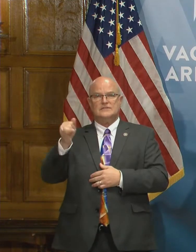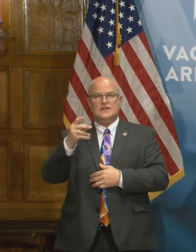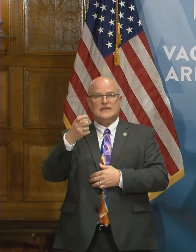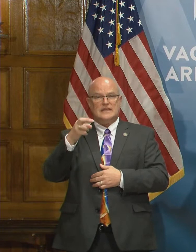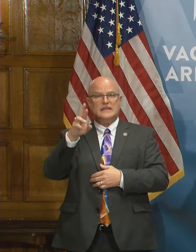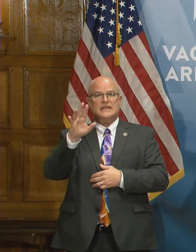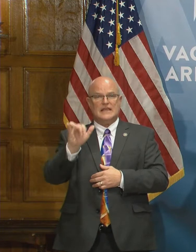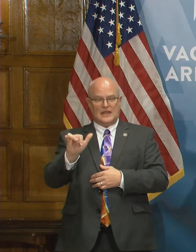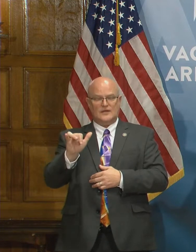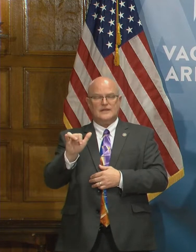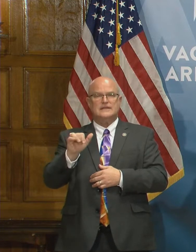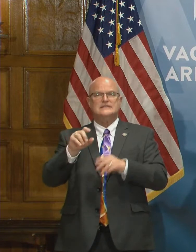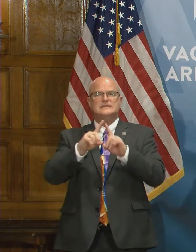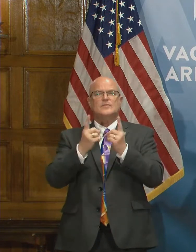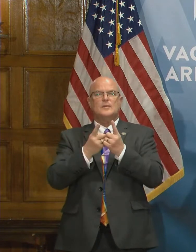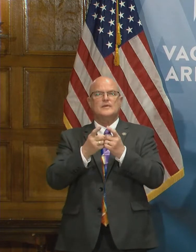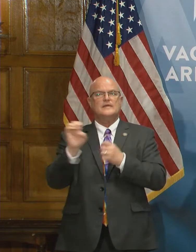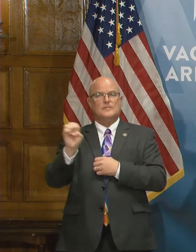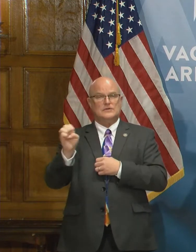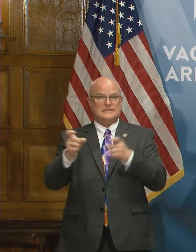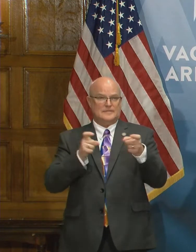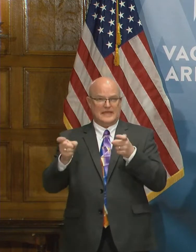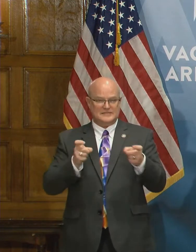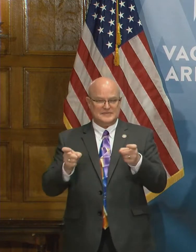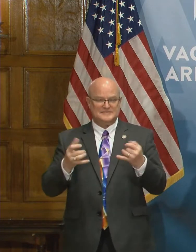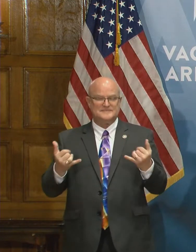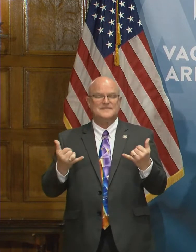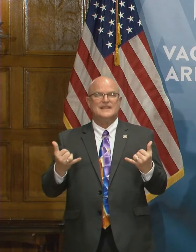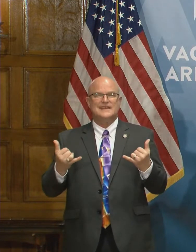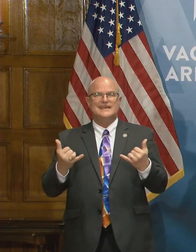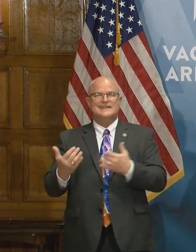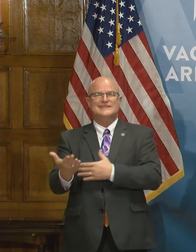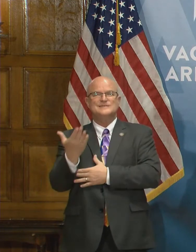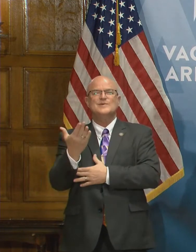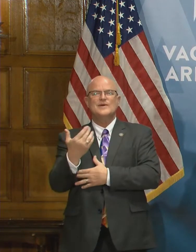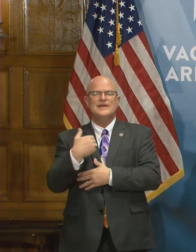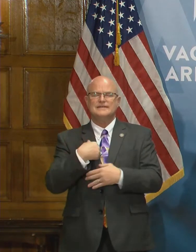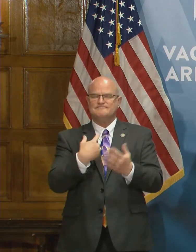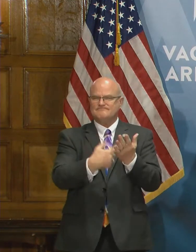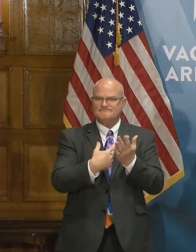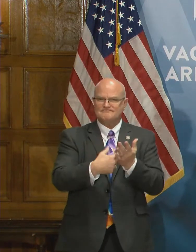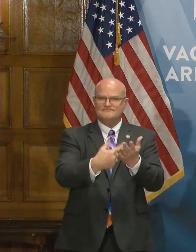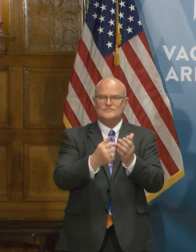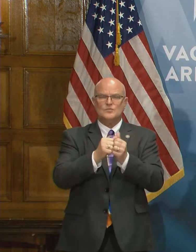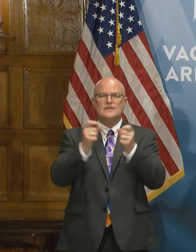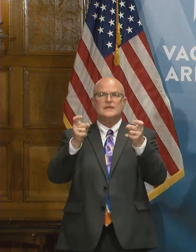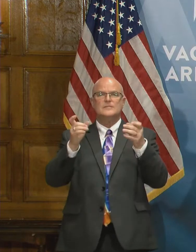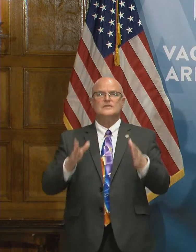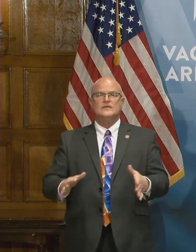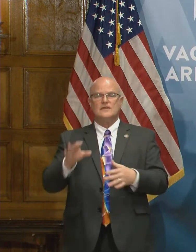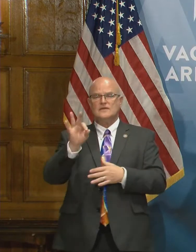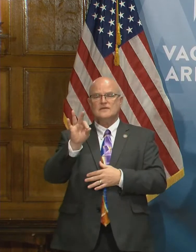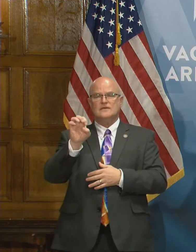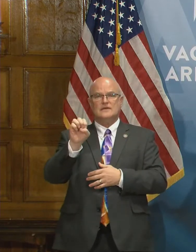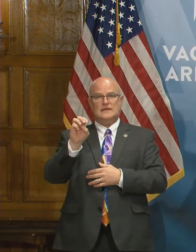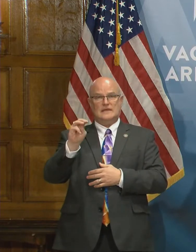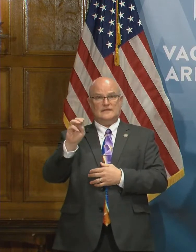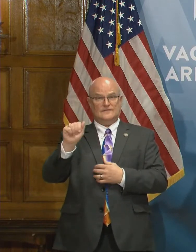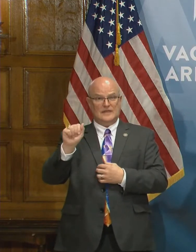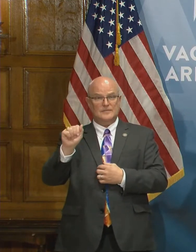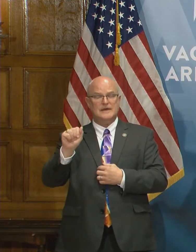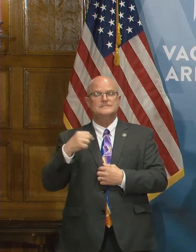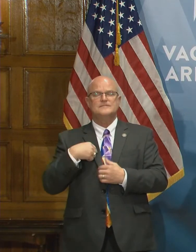Department of Emergency Management. This morning I was on the phone with the administrator of FEMA